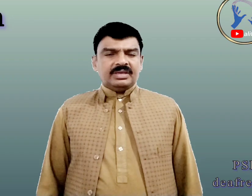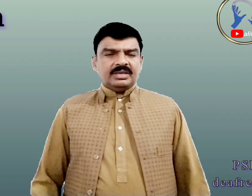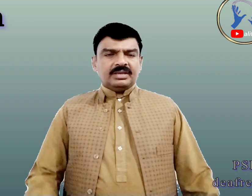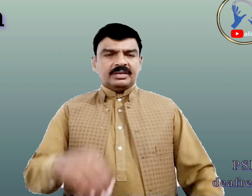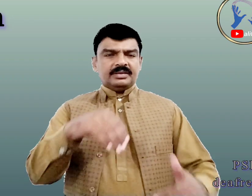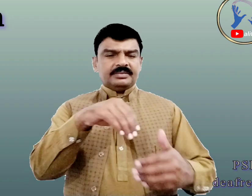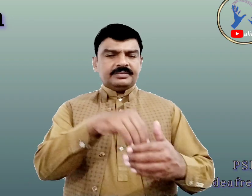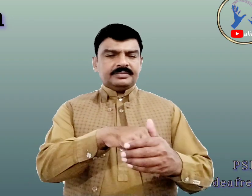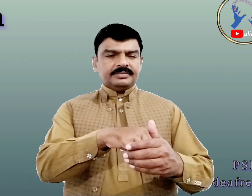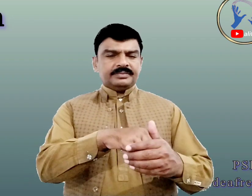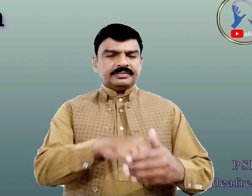within,